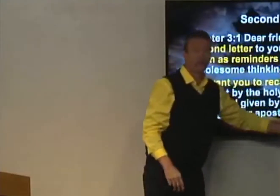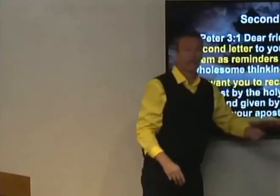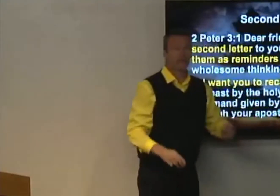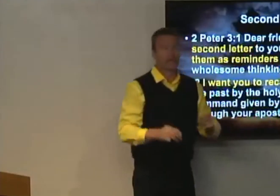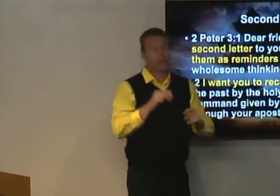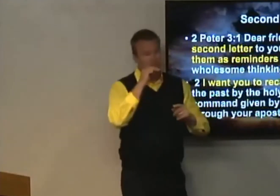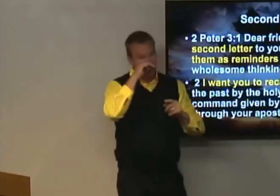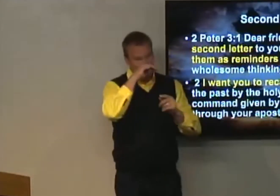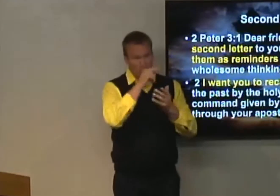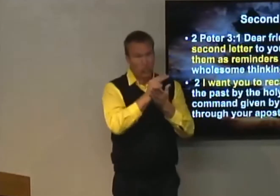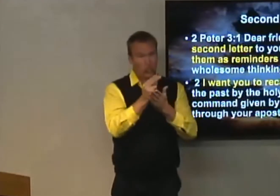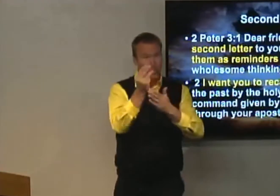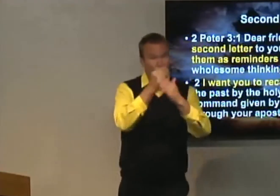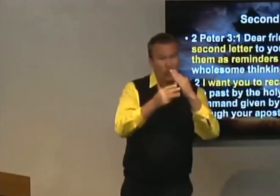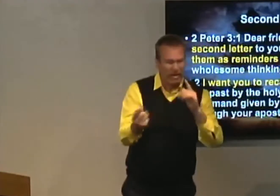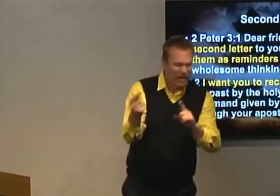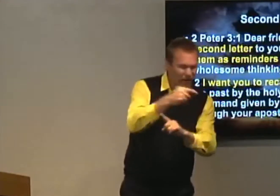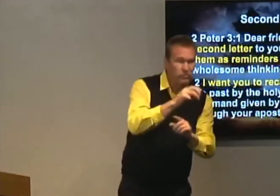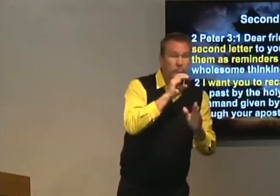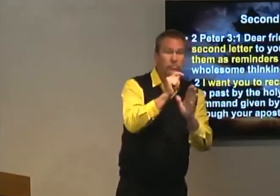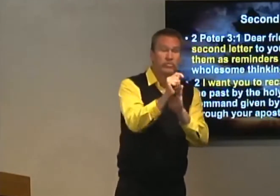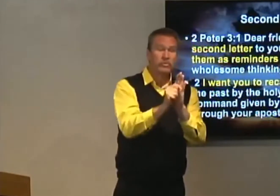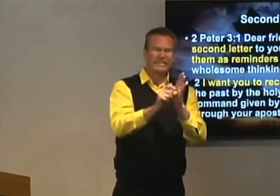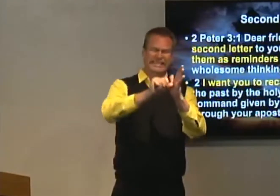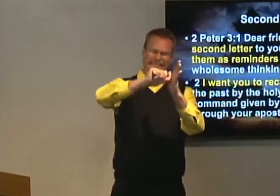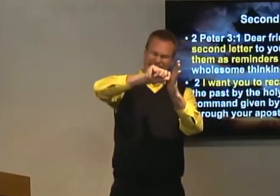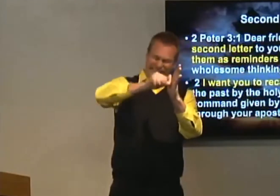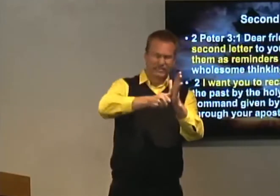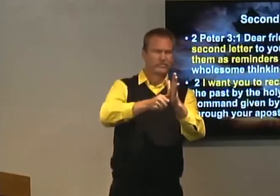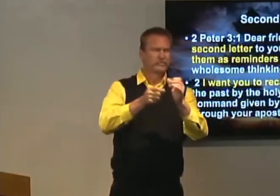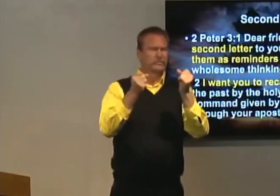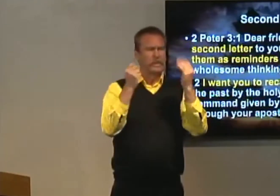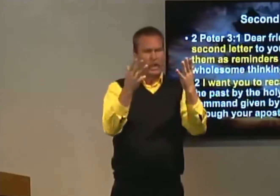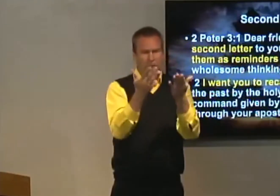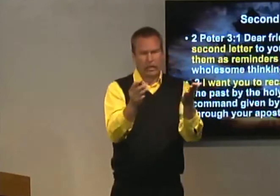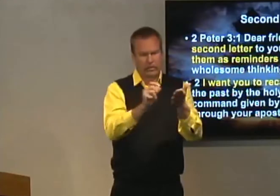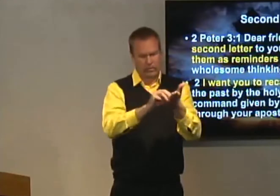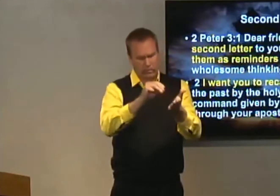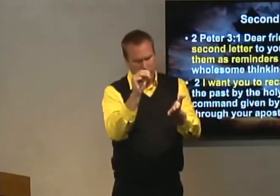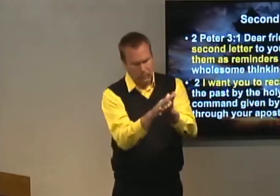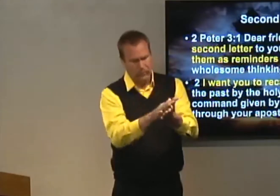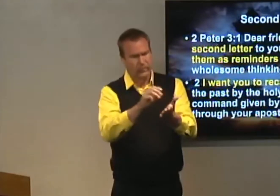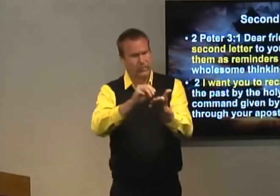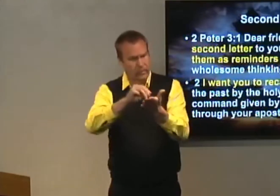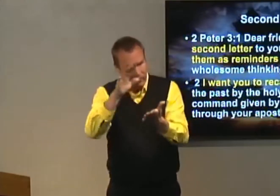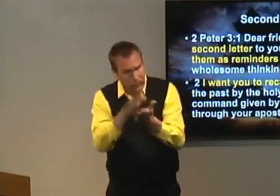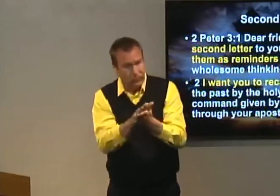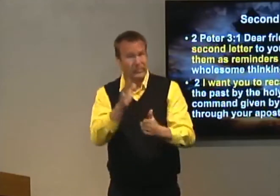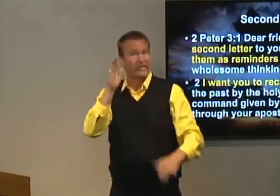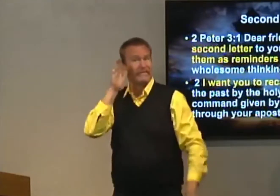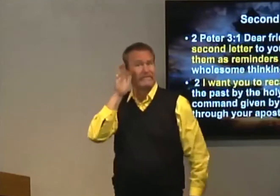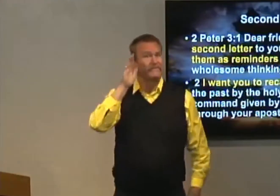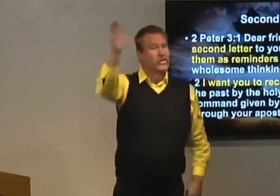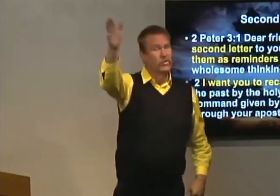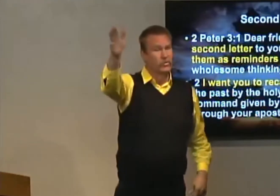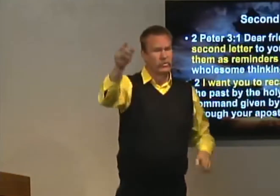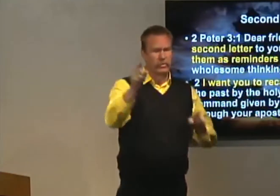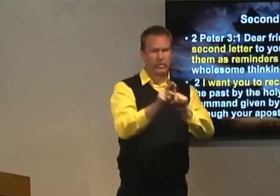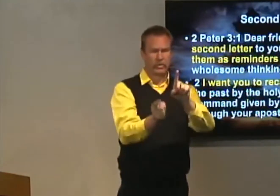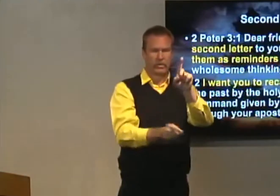And he said, these words spoken in the past by the holy prophets. You know, everything had been put down for the people, for